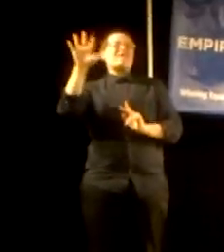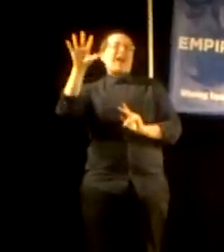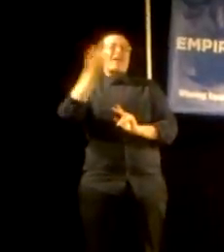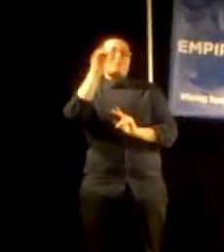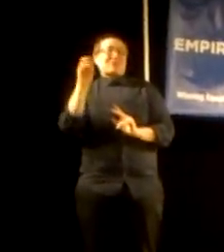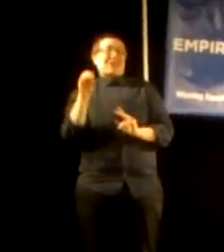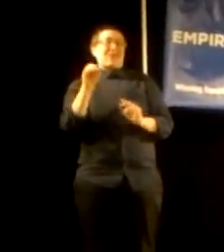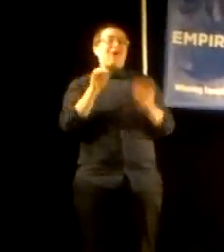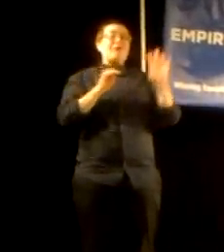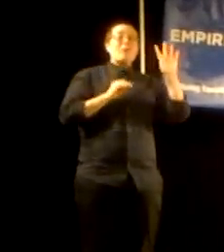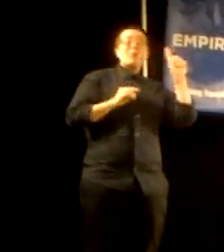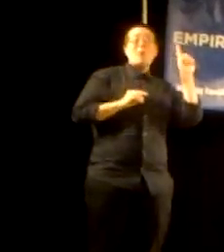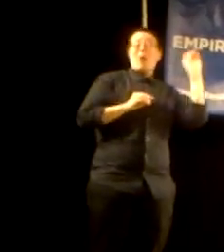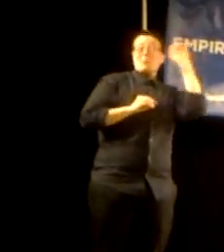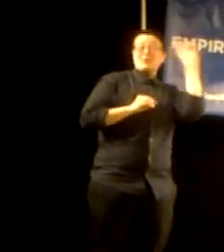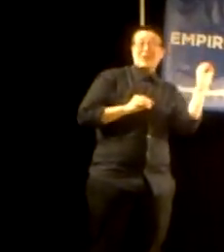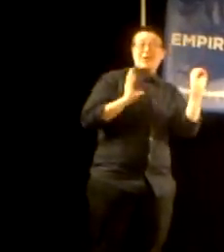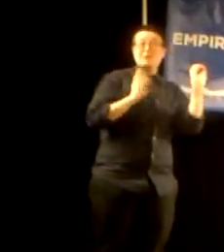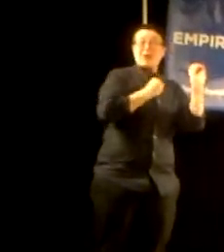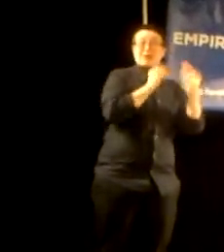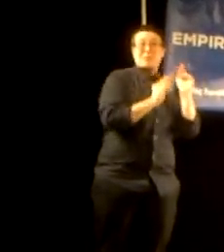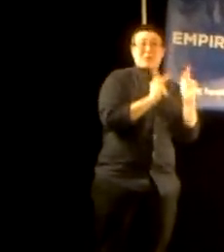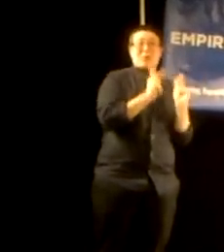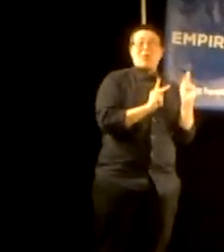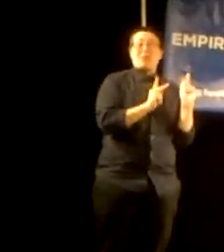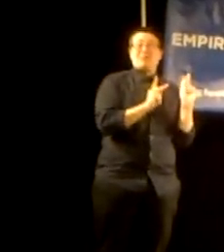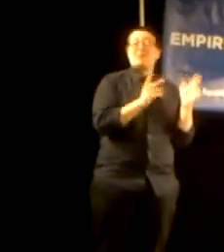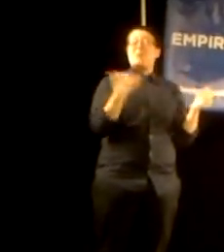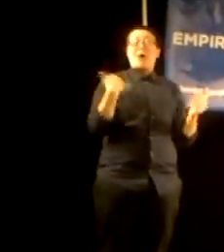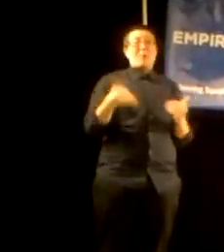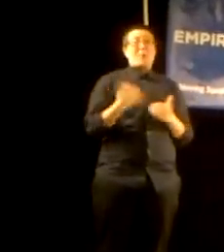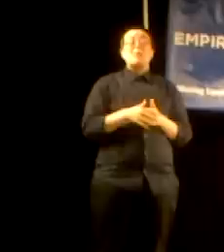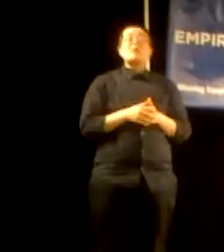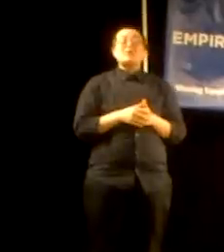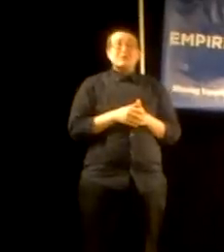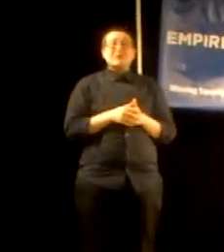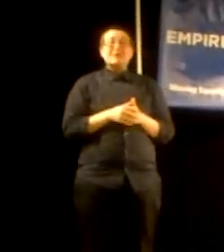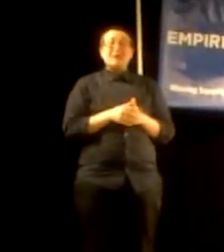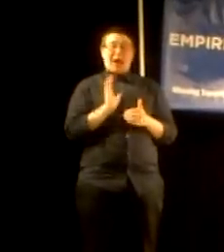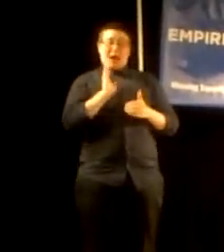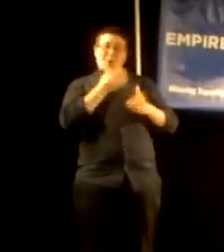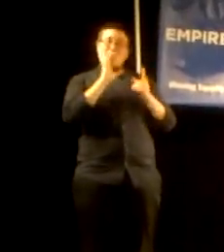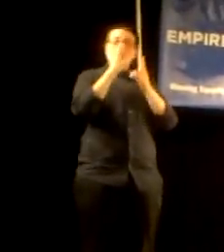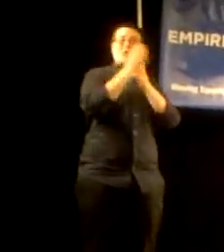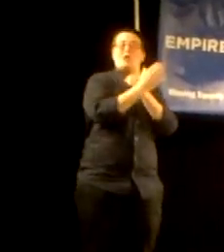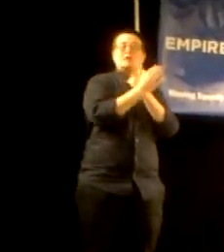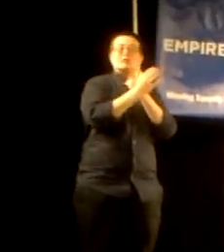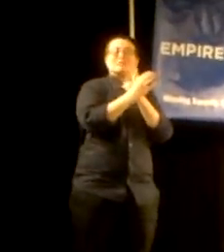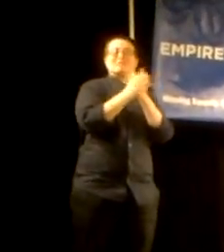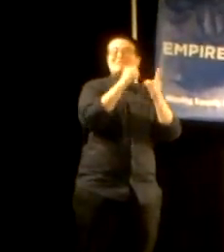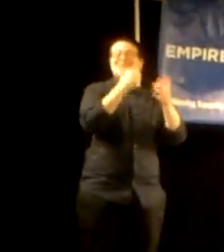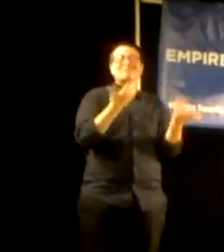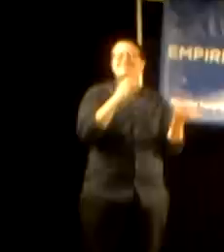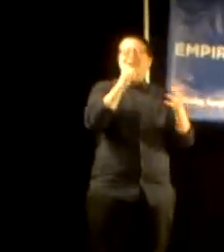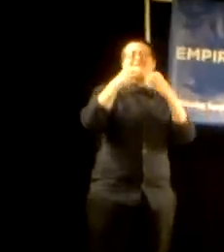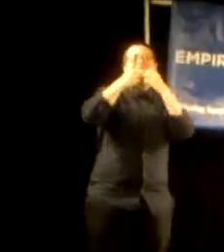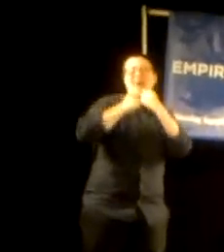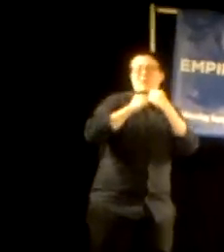41%. This is in part because we live in a culture, in a state, that doesn't value our lives.